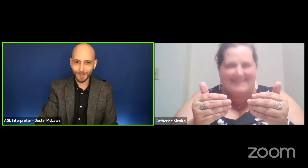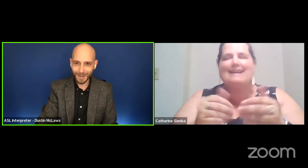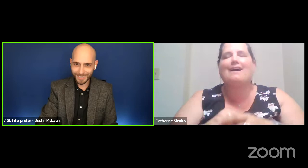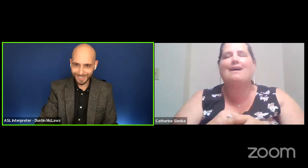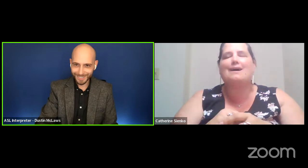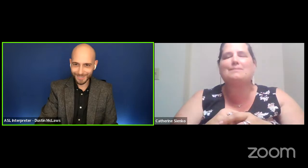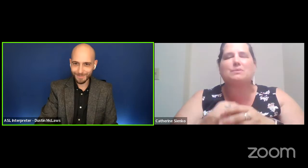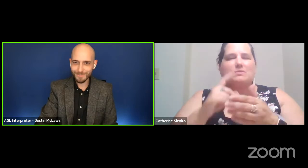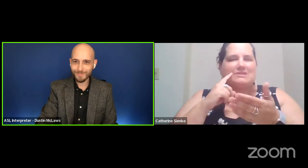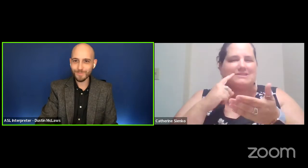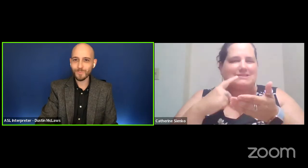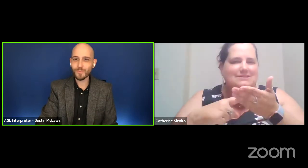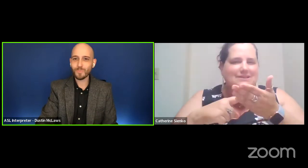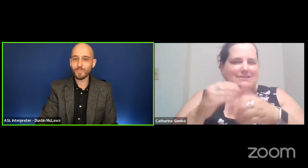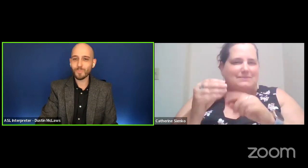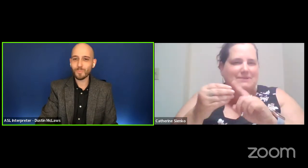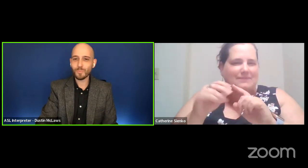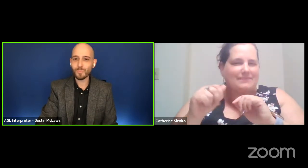All right.